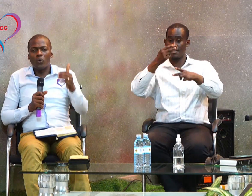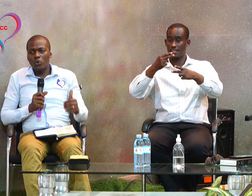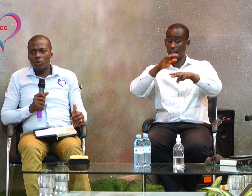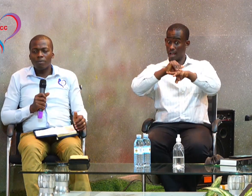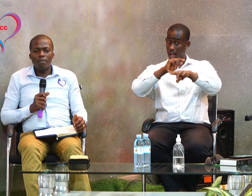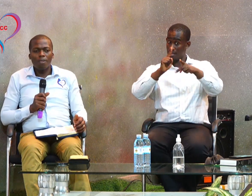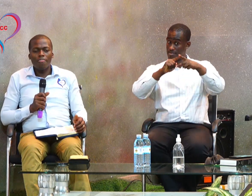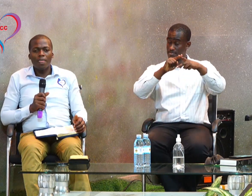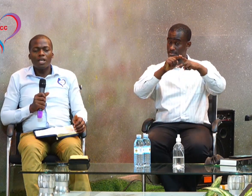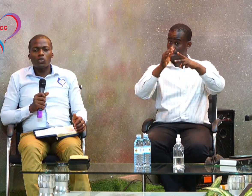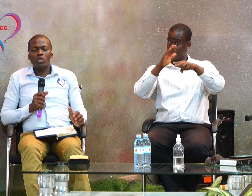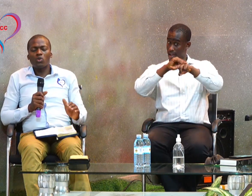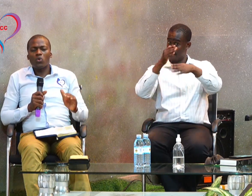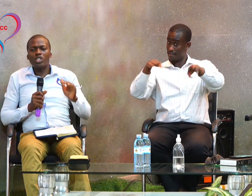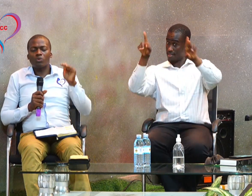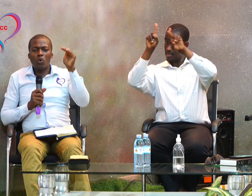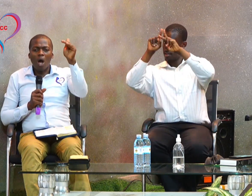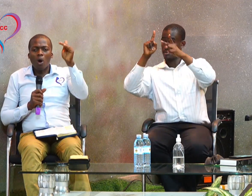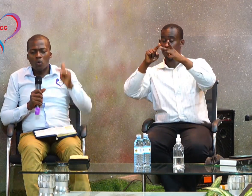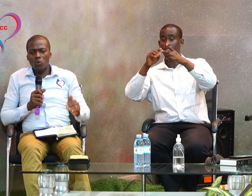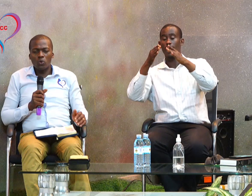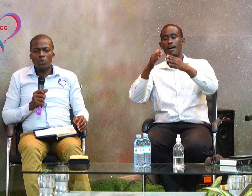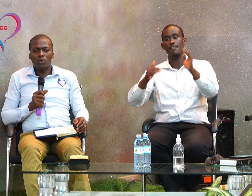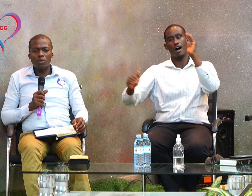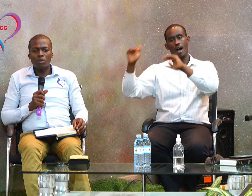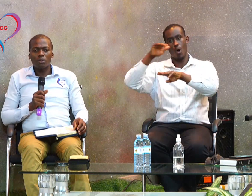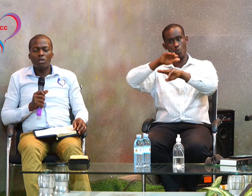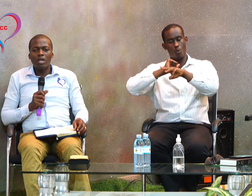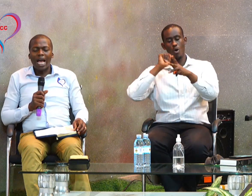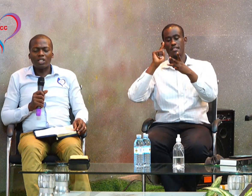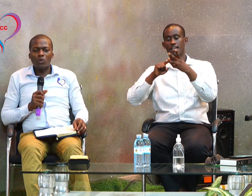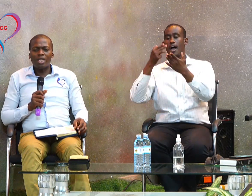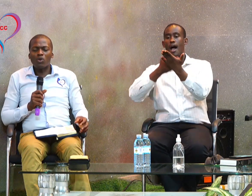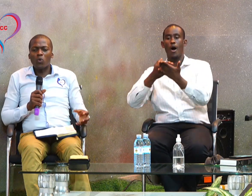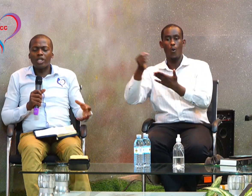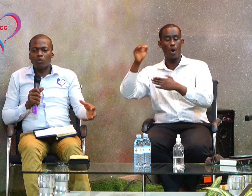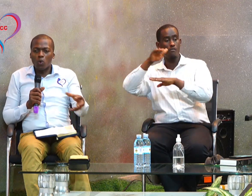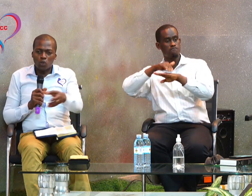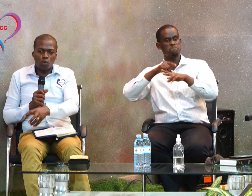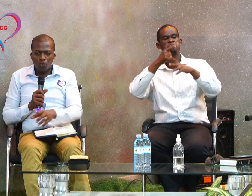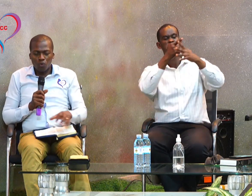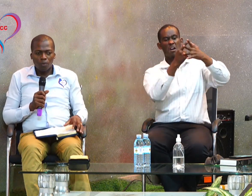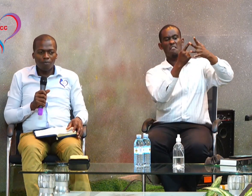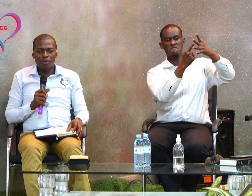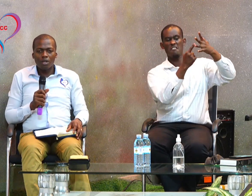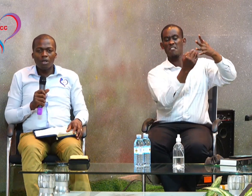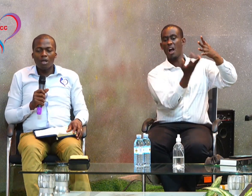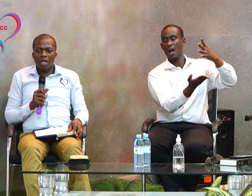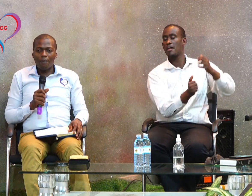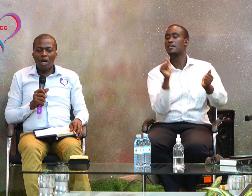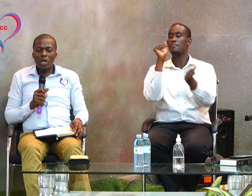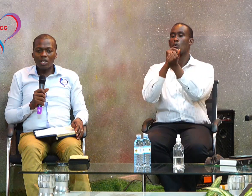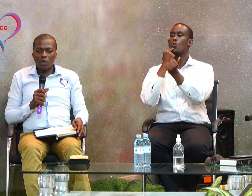We have a higher calling. We have a holy calling. And Paul is telling